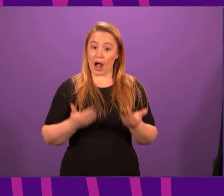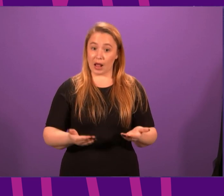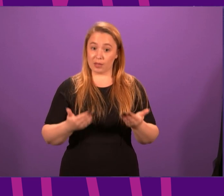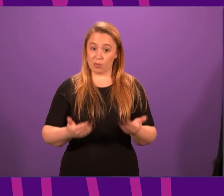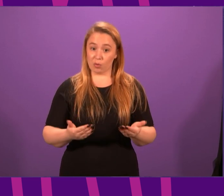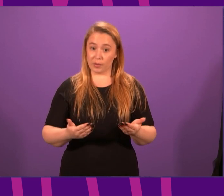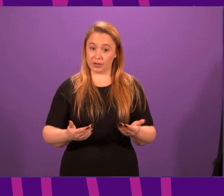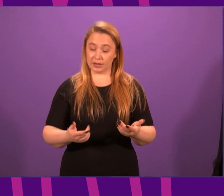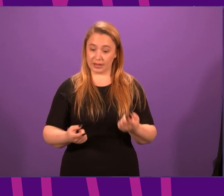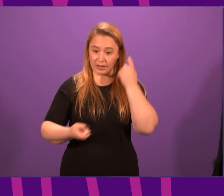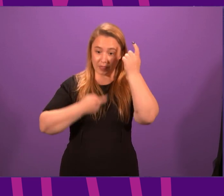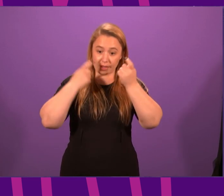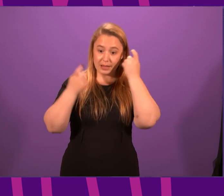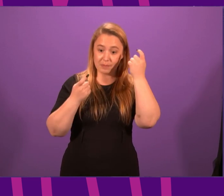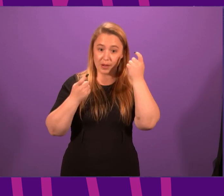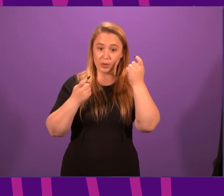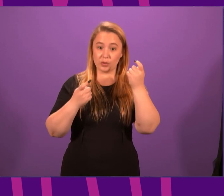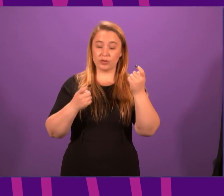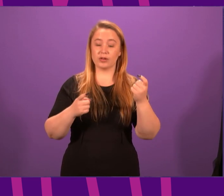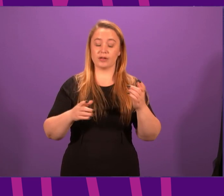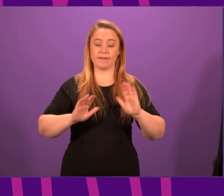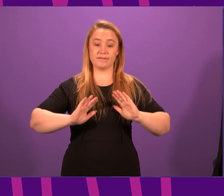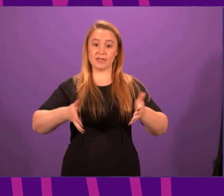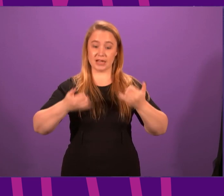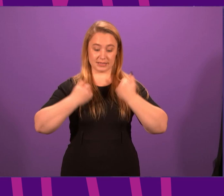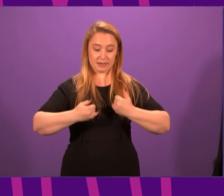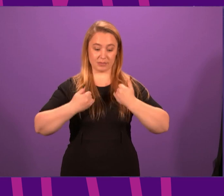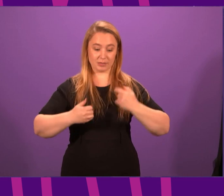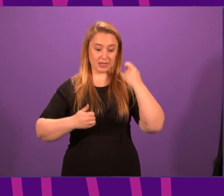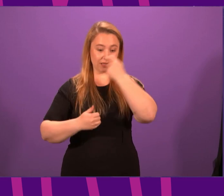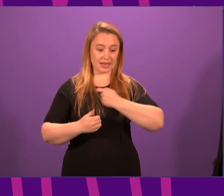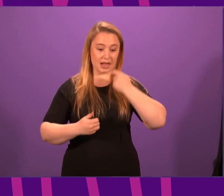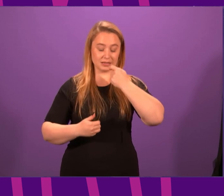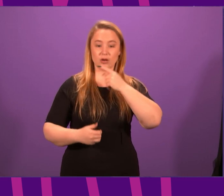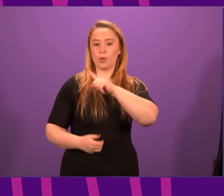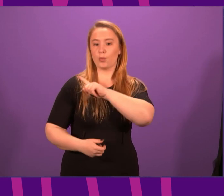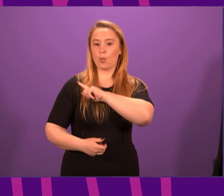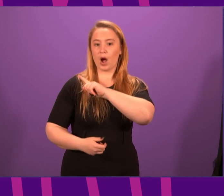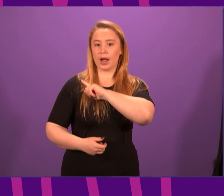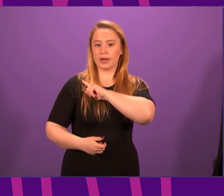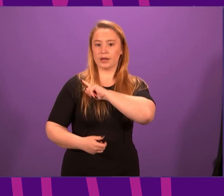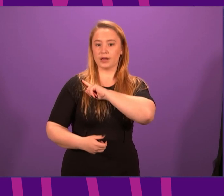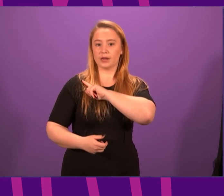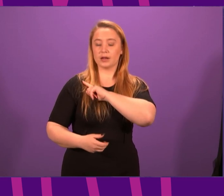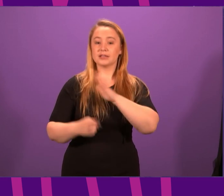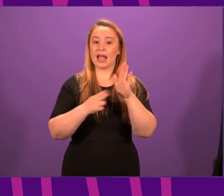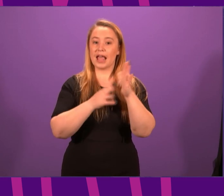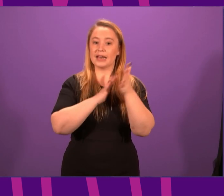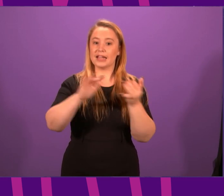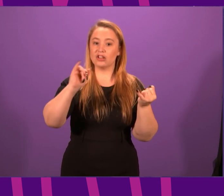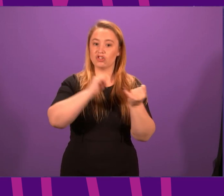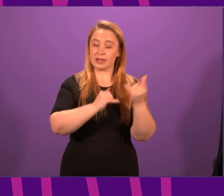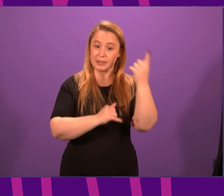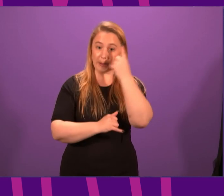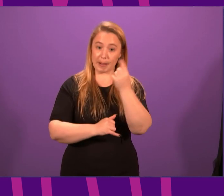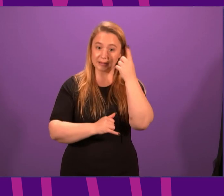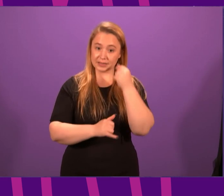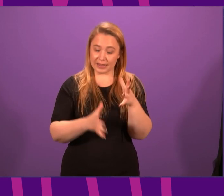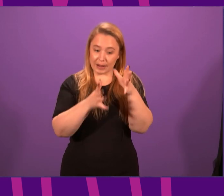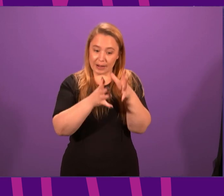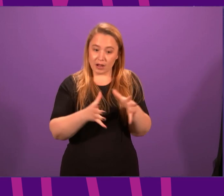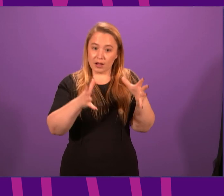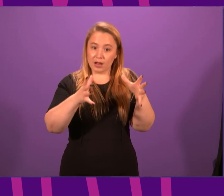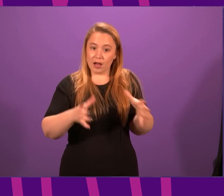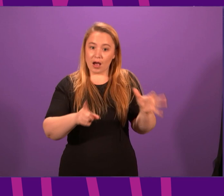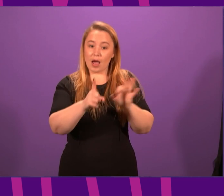look at wider cohorts of asymptomatic testing is because we have built up the NHS Scotland capacity to